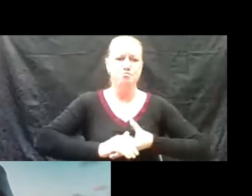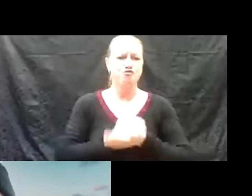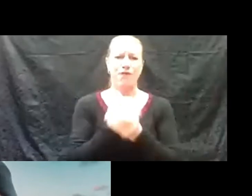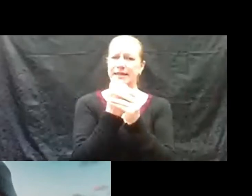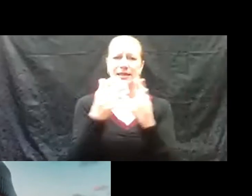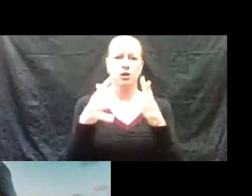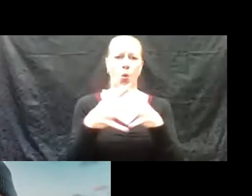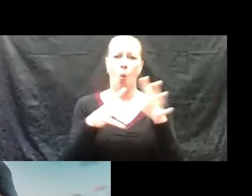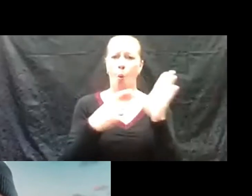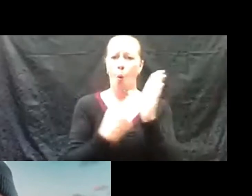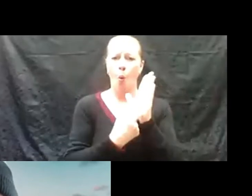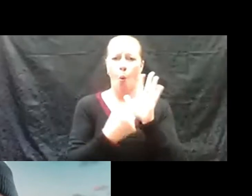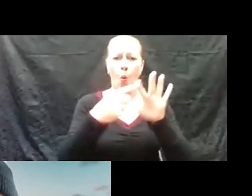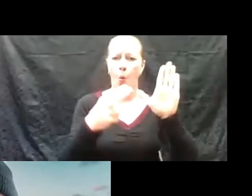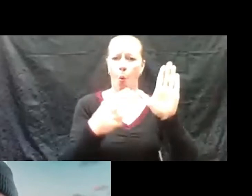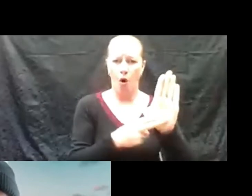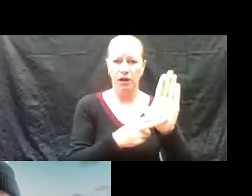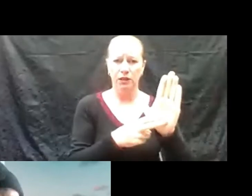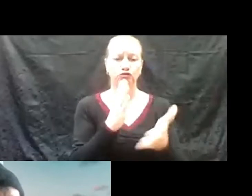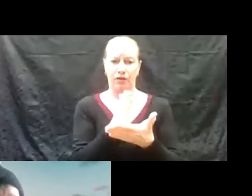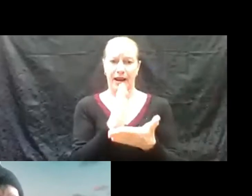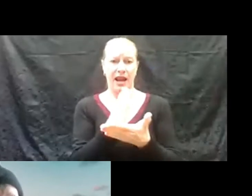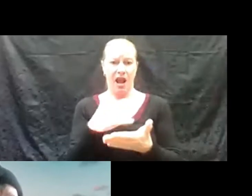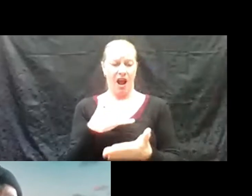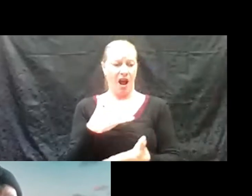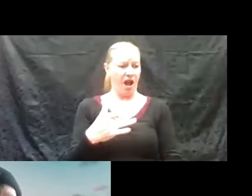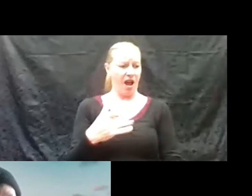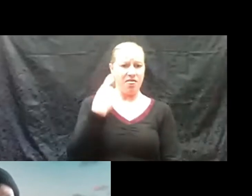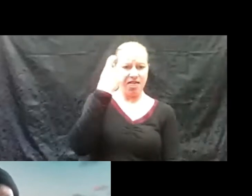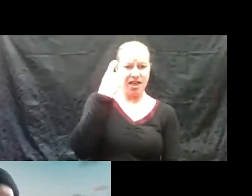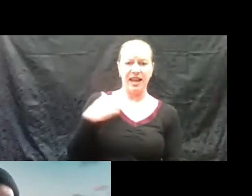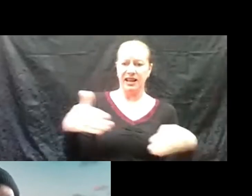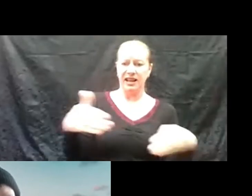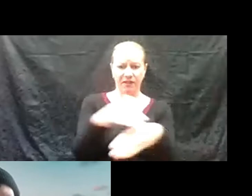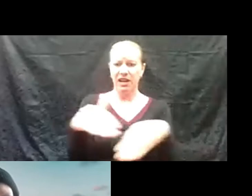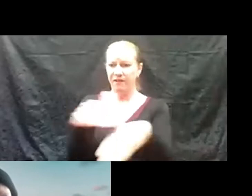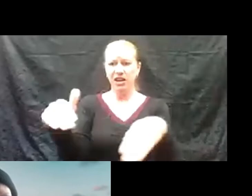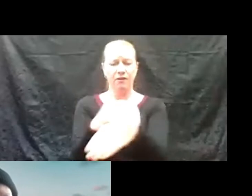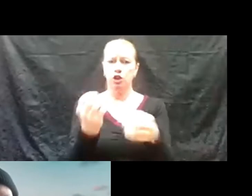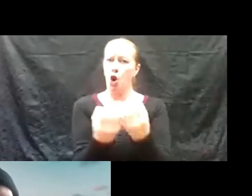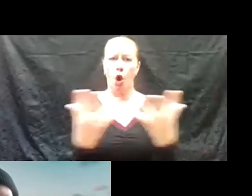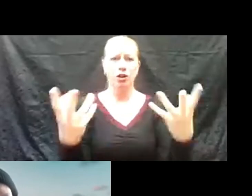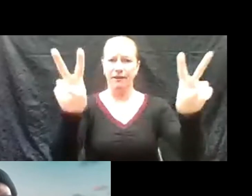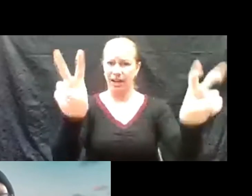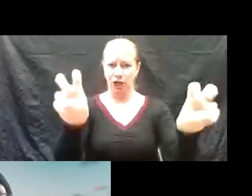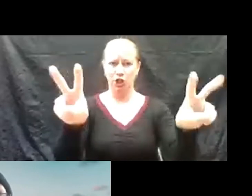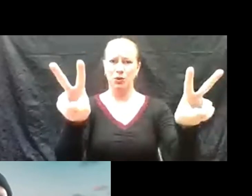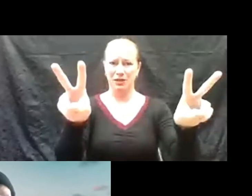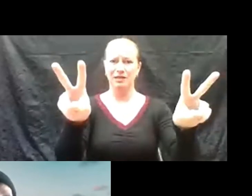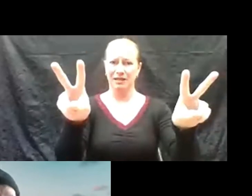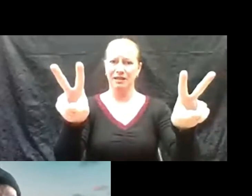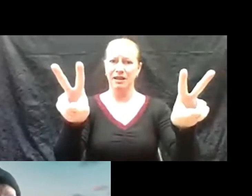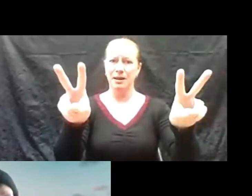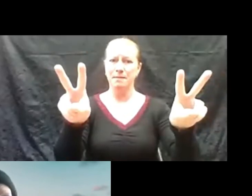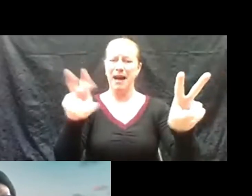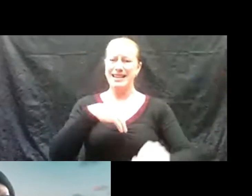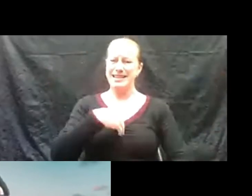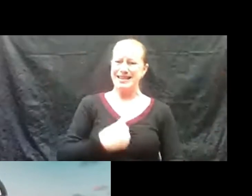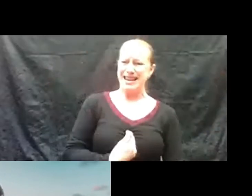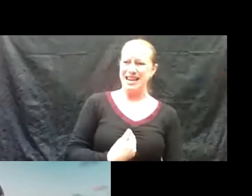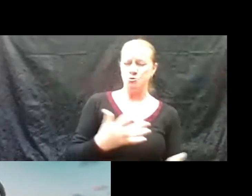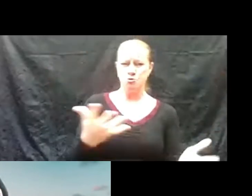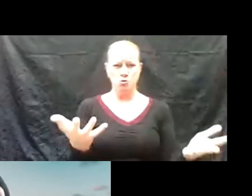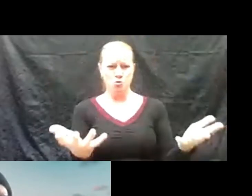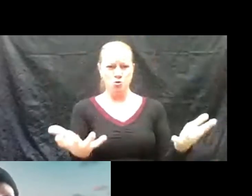And, you know, I think that it does cover a lot of issues, but I do believe it still needs to sit somewhere. And I'm